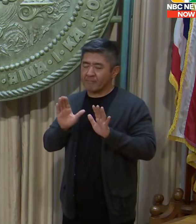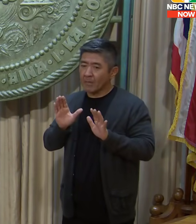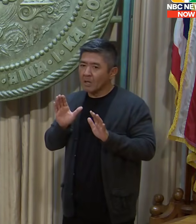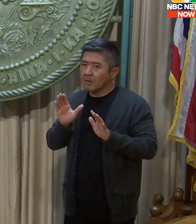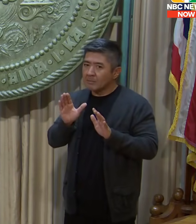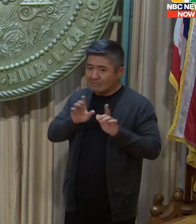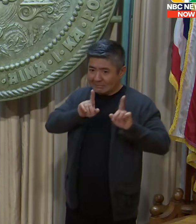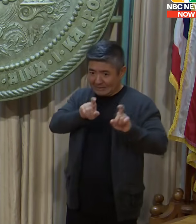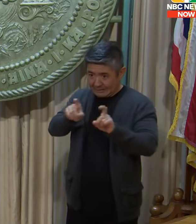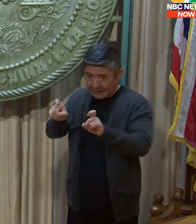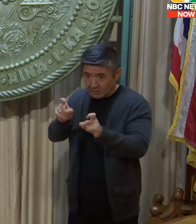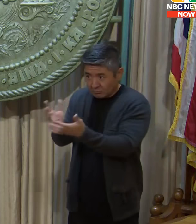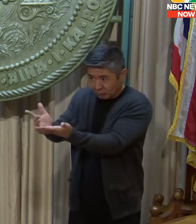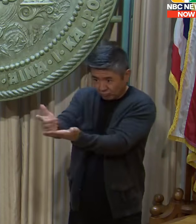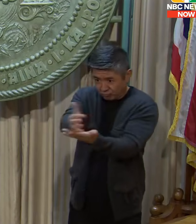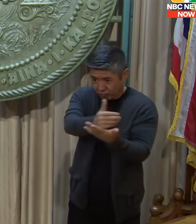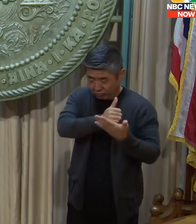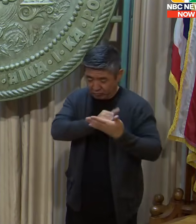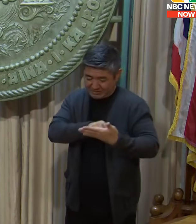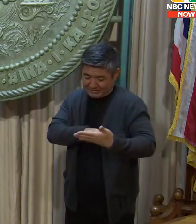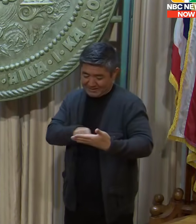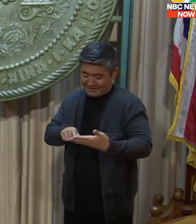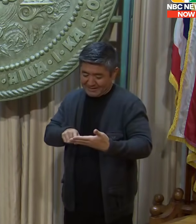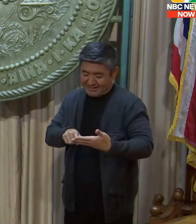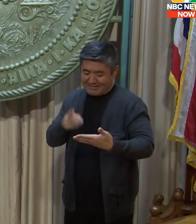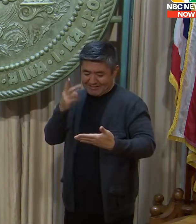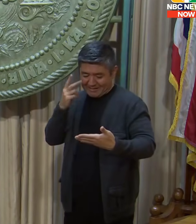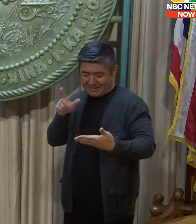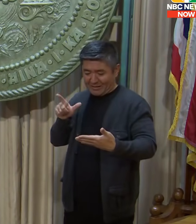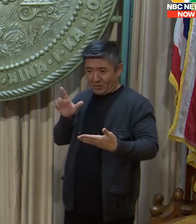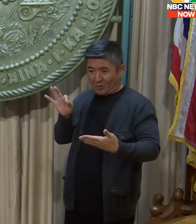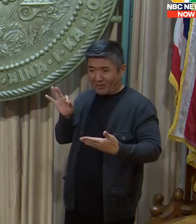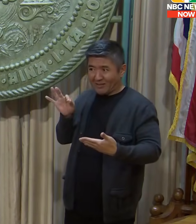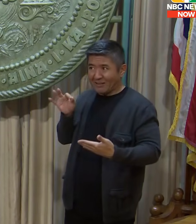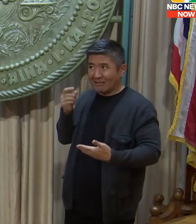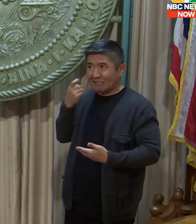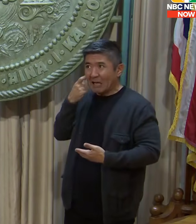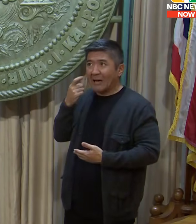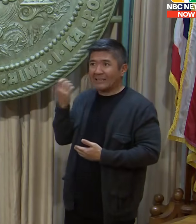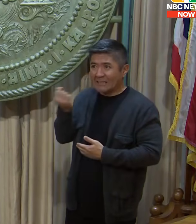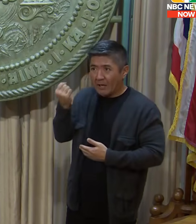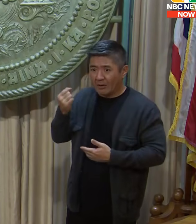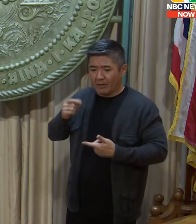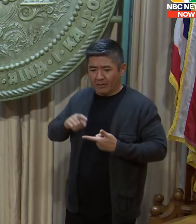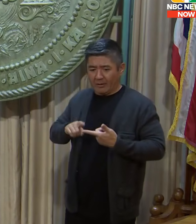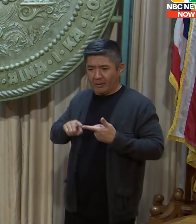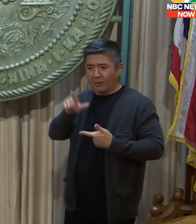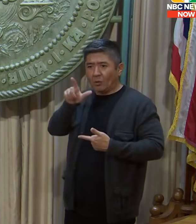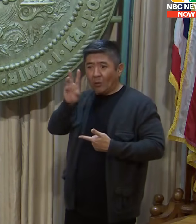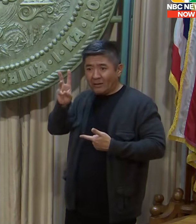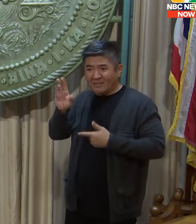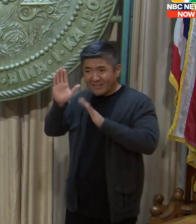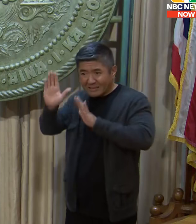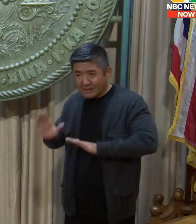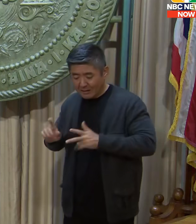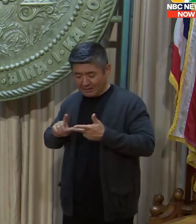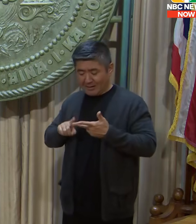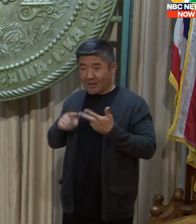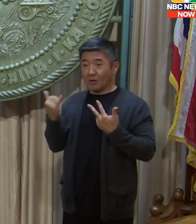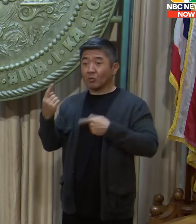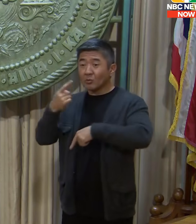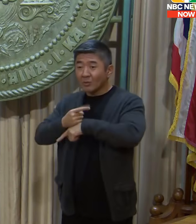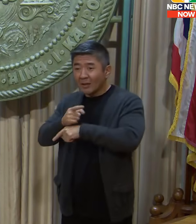we've seen over the last few days, we've seen 29 on Saturday, 26 on Sunday, and again today,